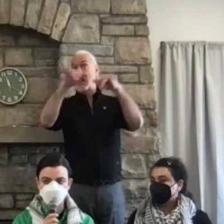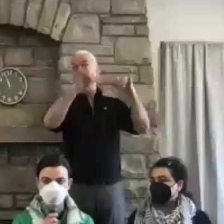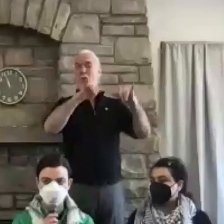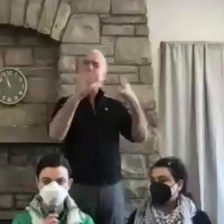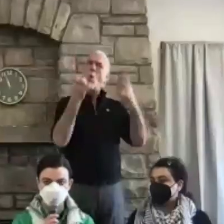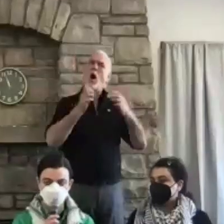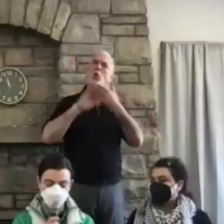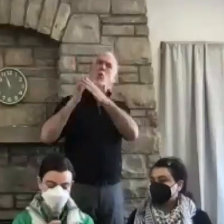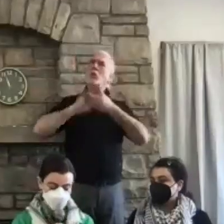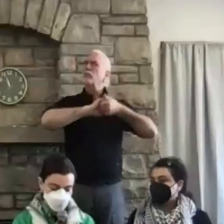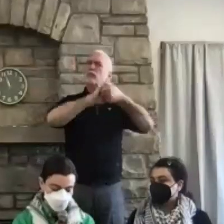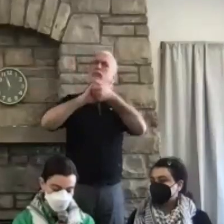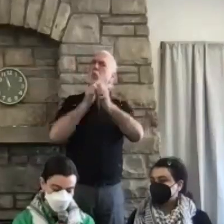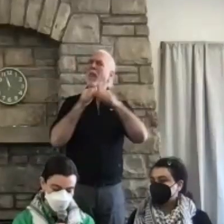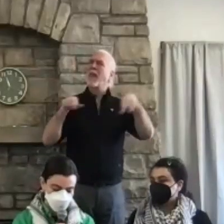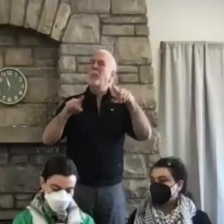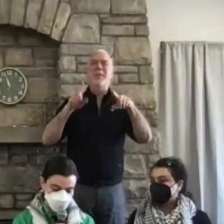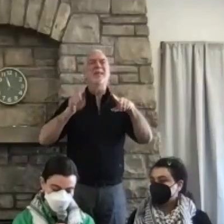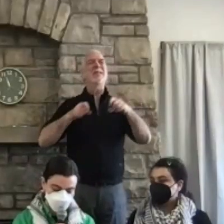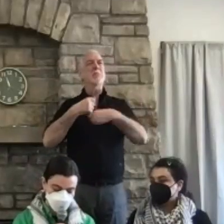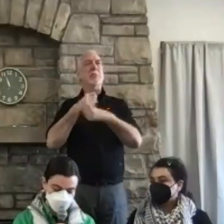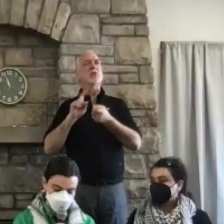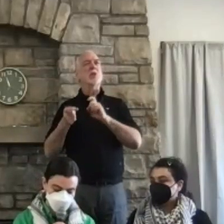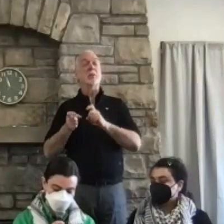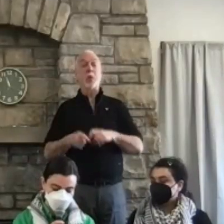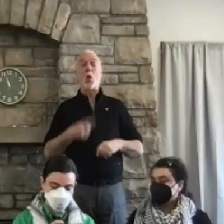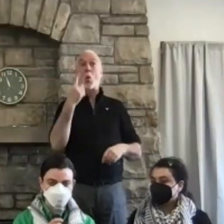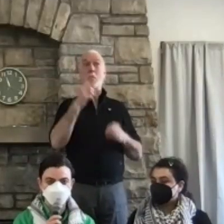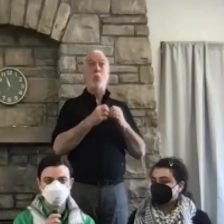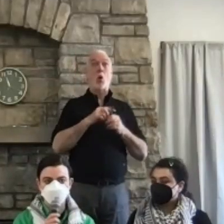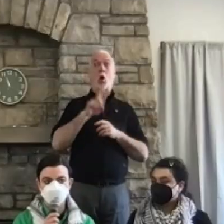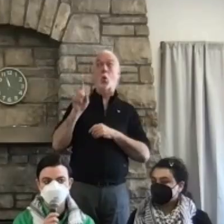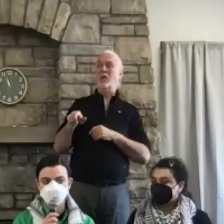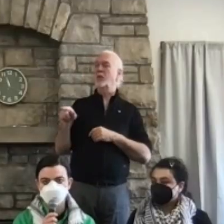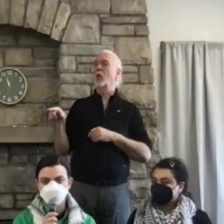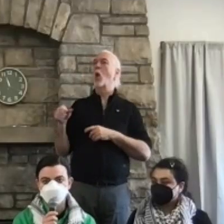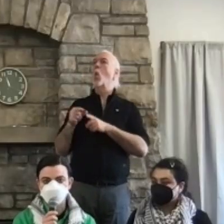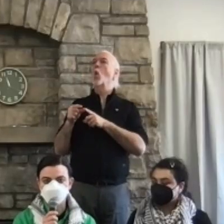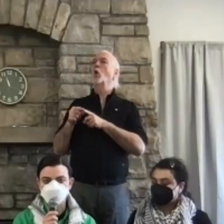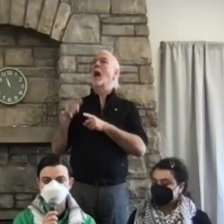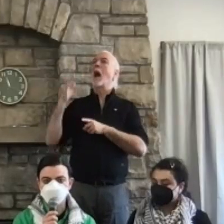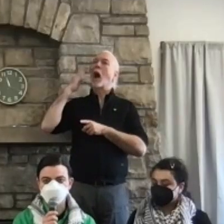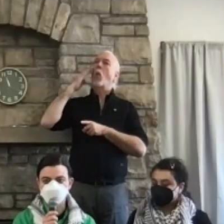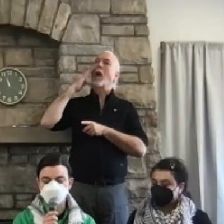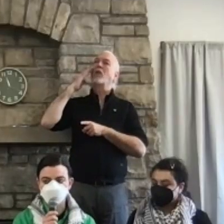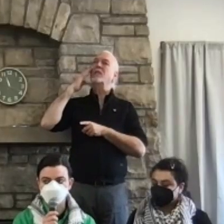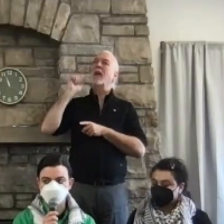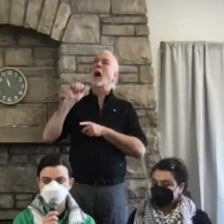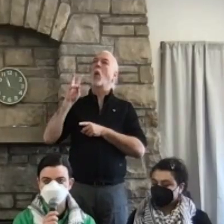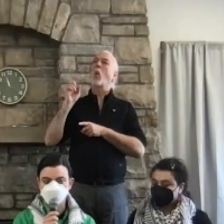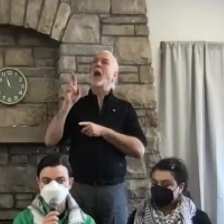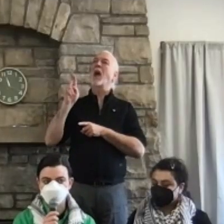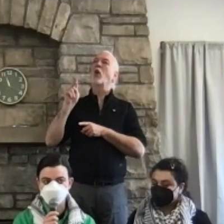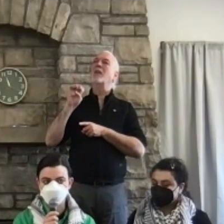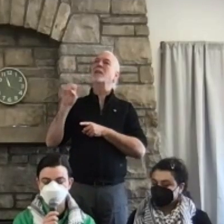we do things differently to change that? And one other thing I want to touch on with this question is the word awareness, because I think that